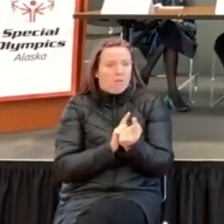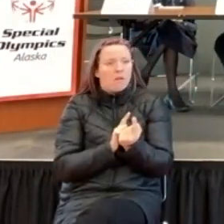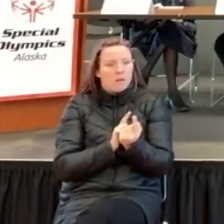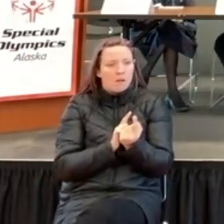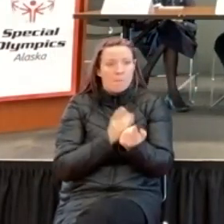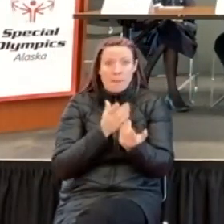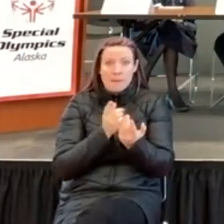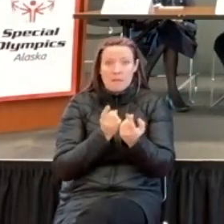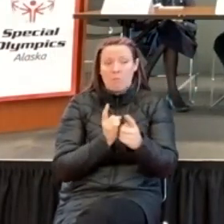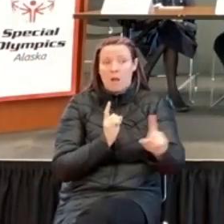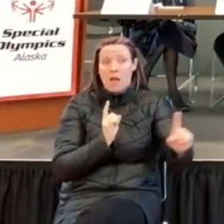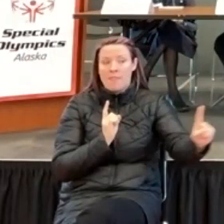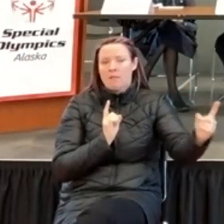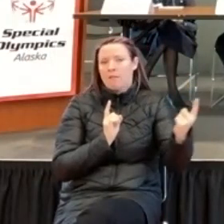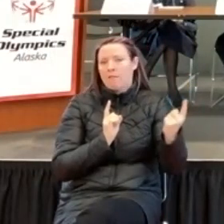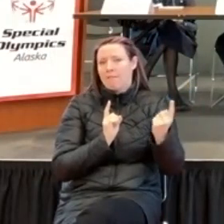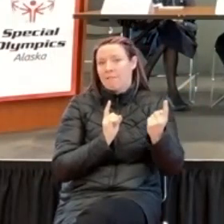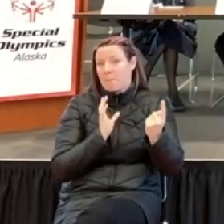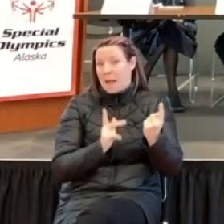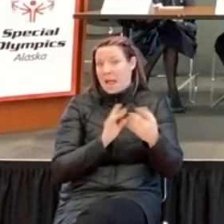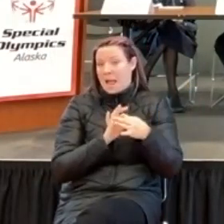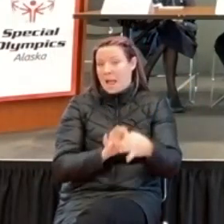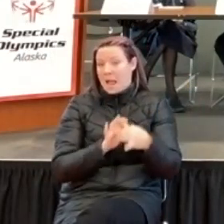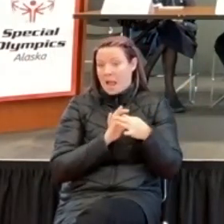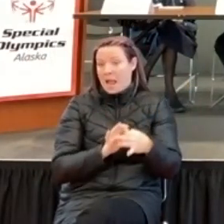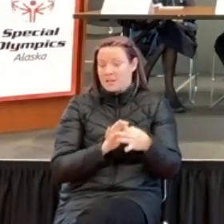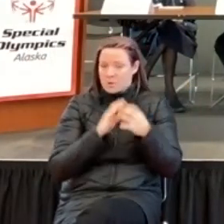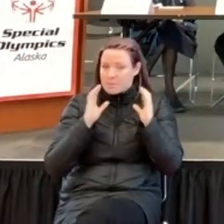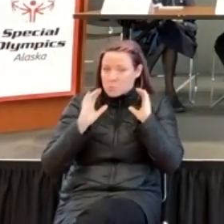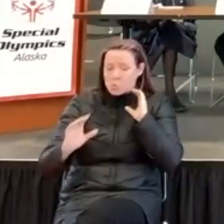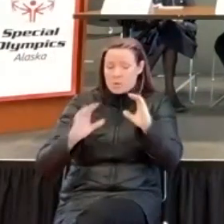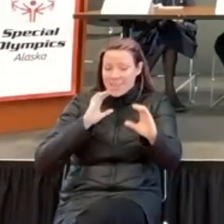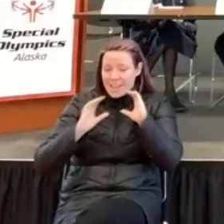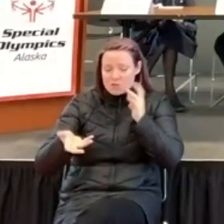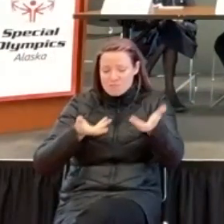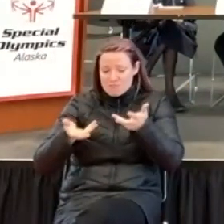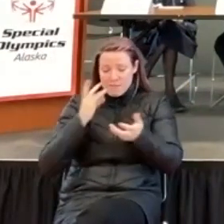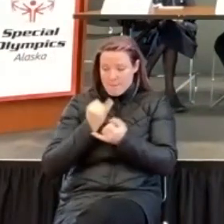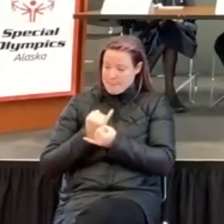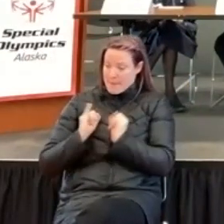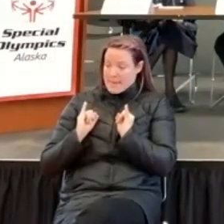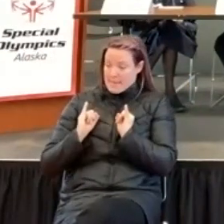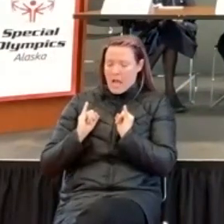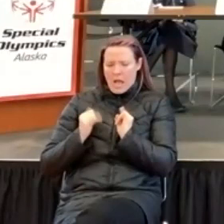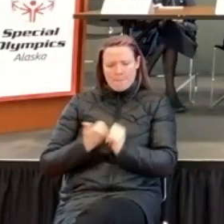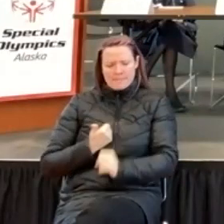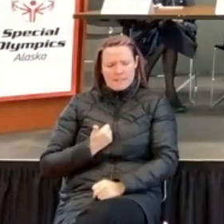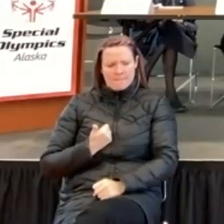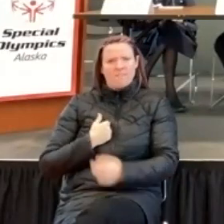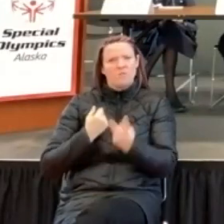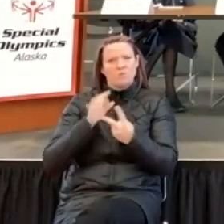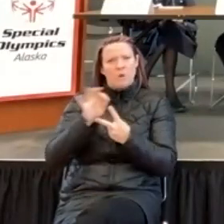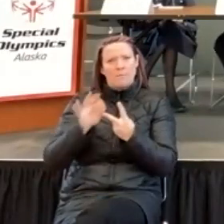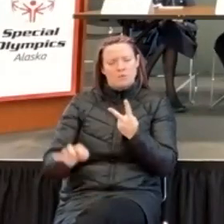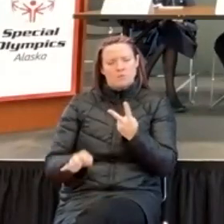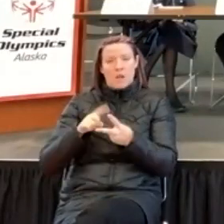going to come back. Communication, communication, communication. When you're independent by yourself, I have two options.